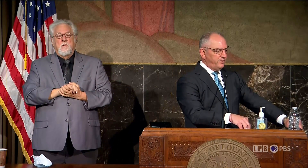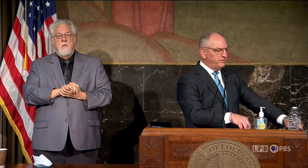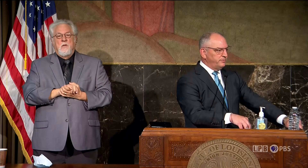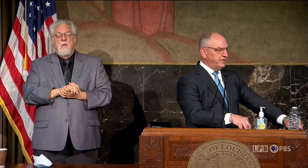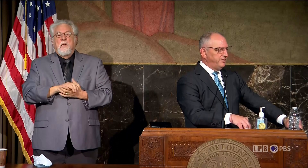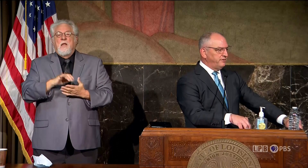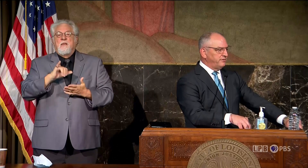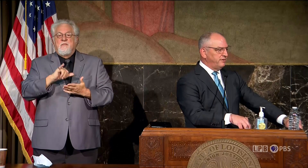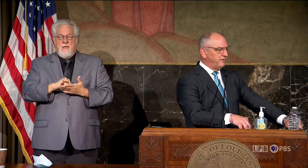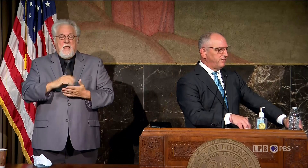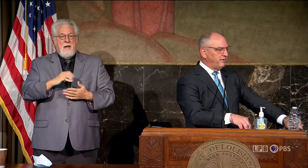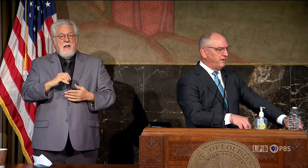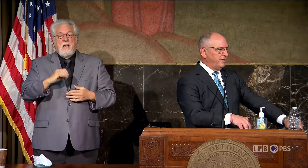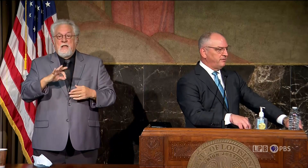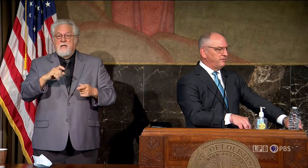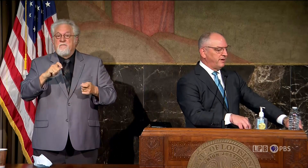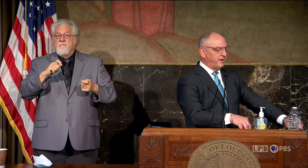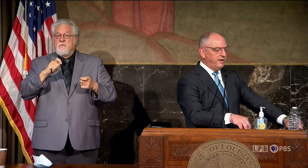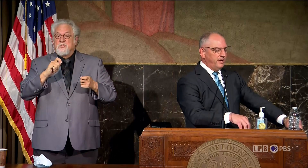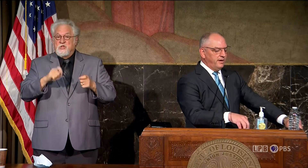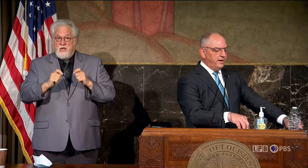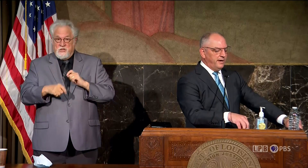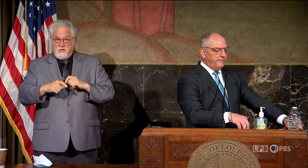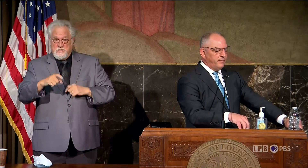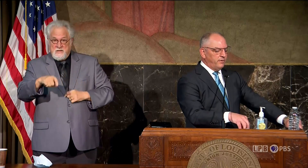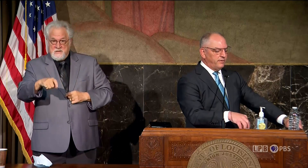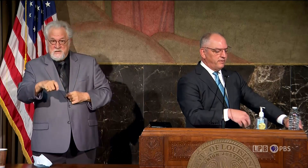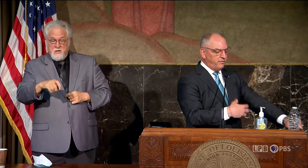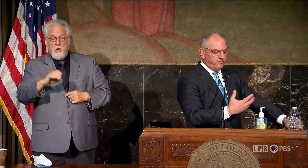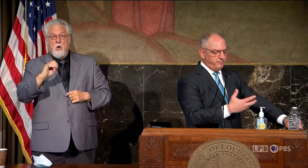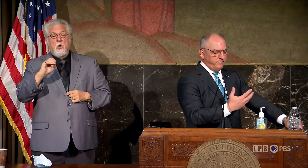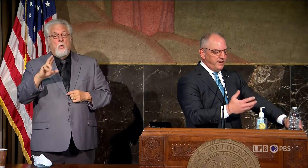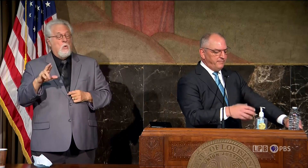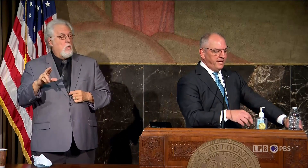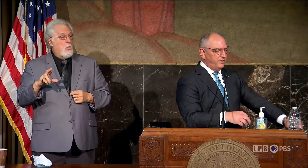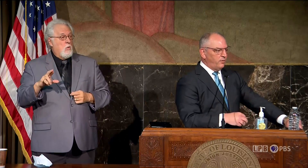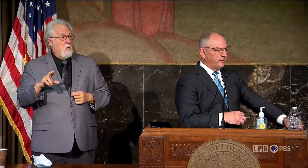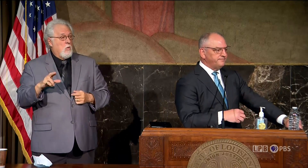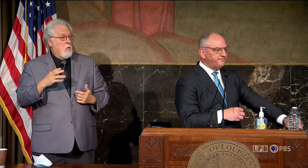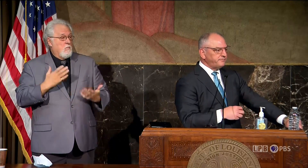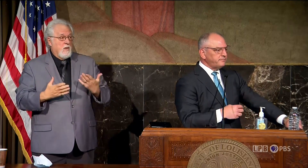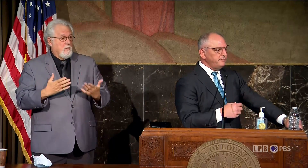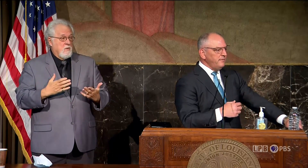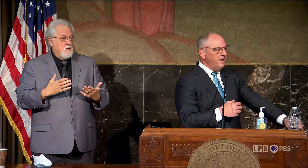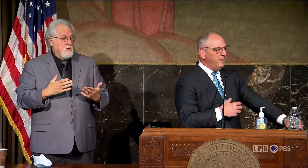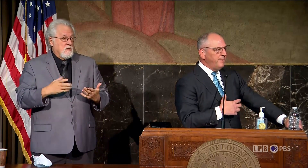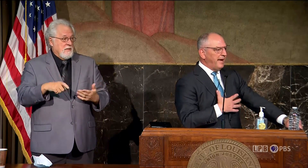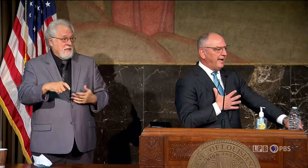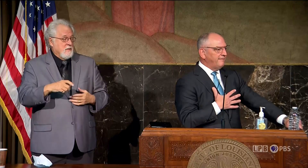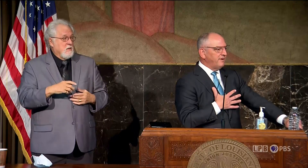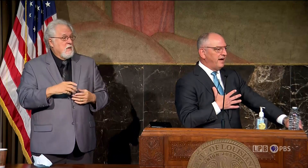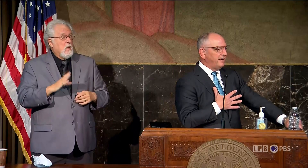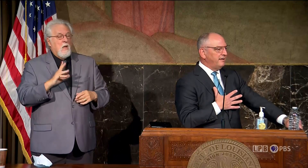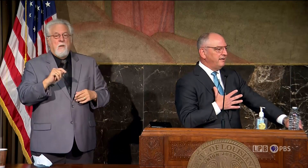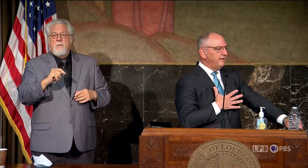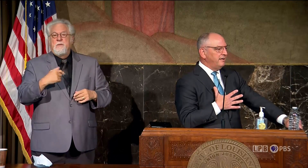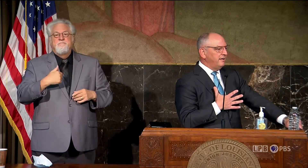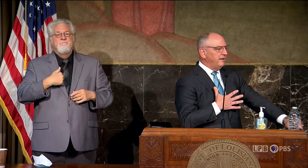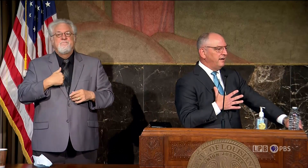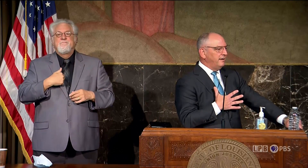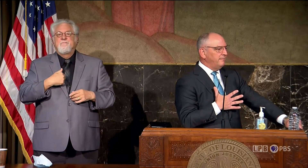that and whether some changes are necessary. Or might be in order. I have